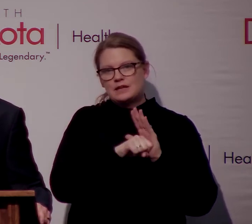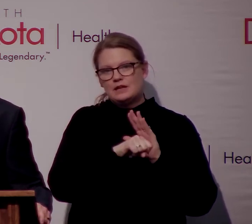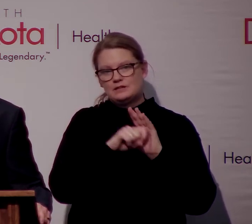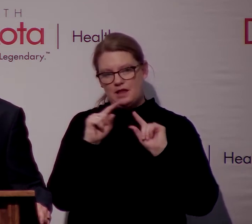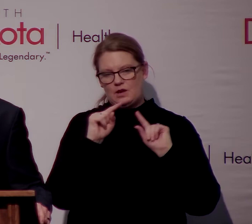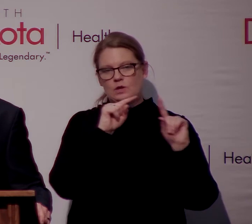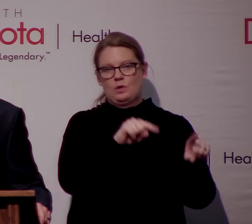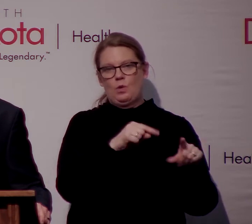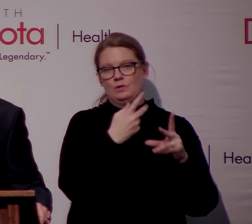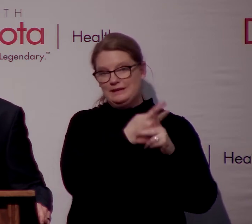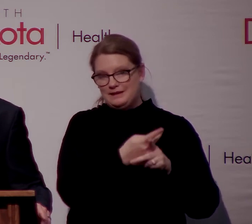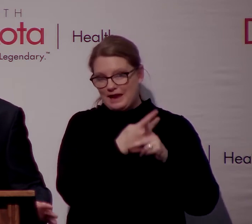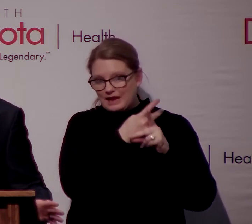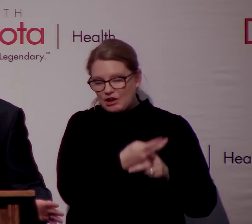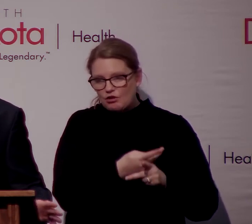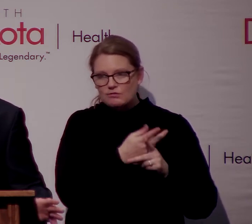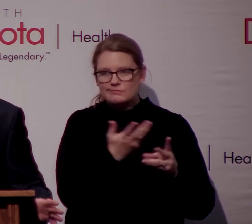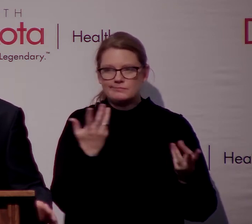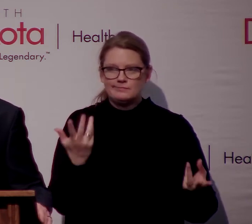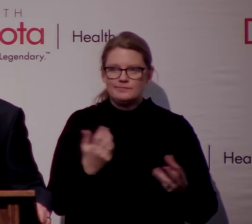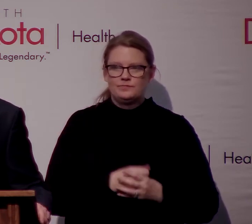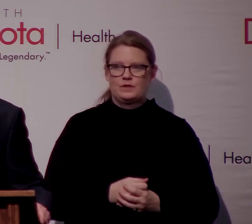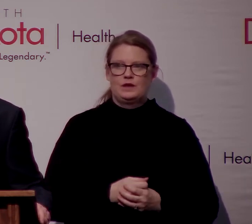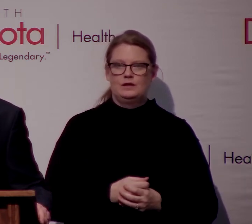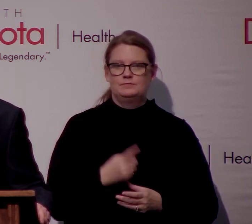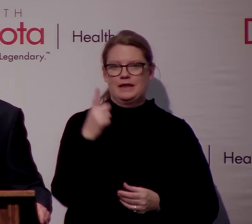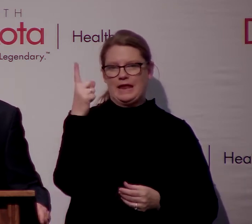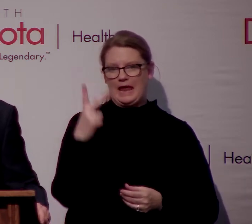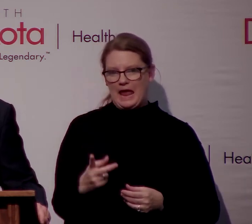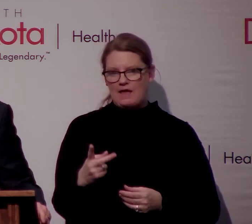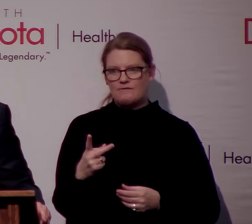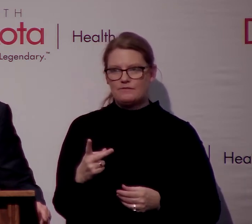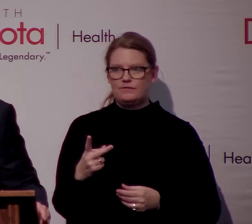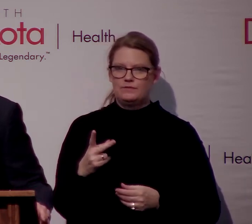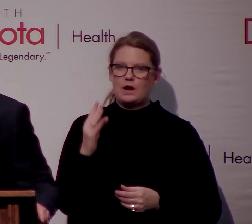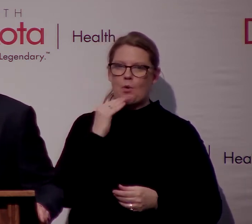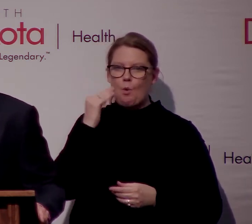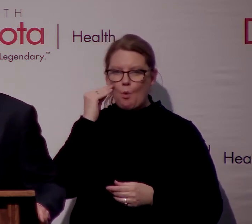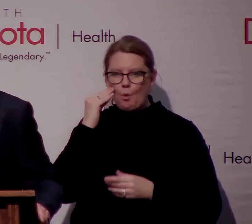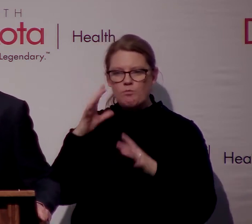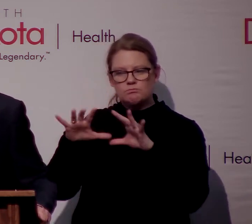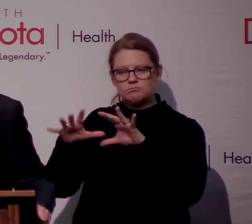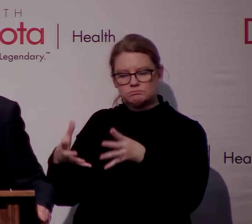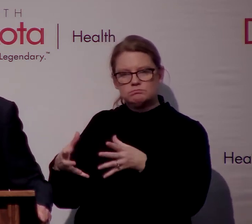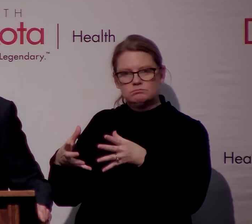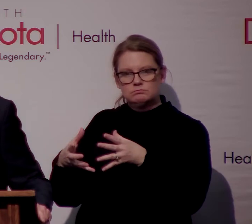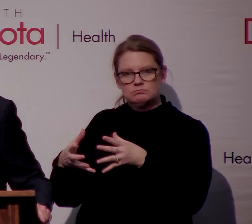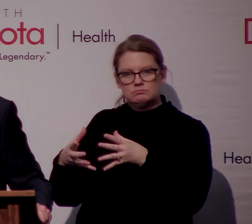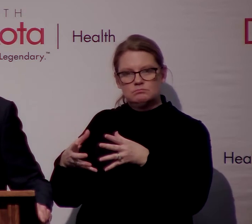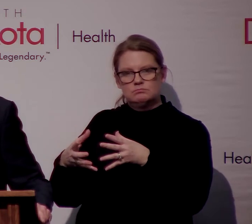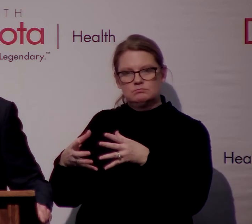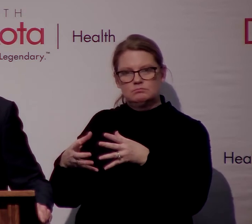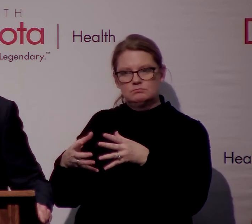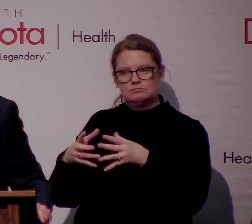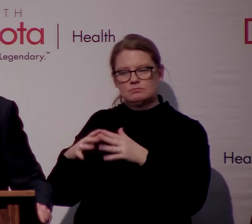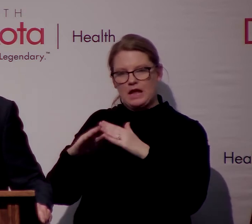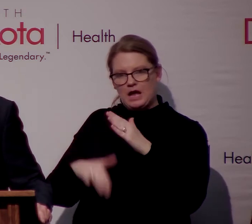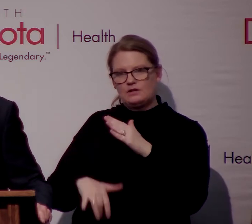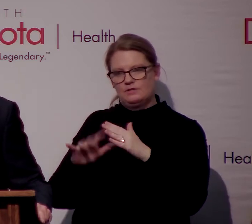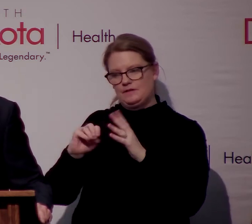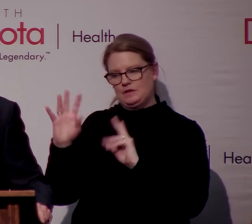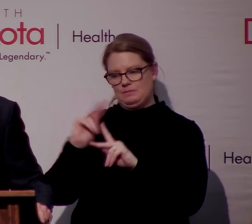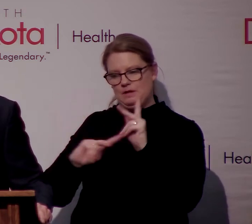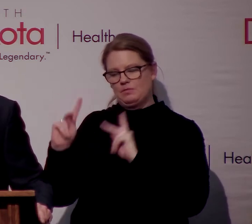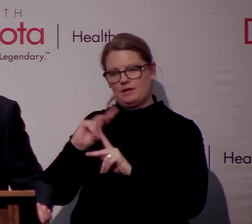daycare every day. About half of those are in home-based or organizations where they're under 50 people in